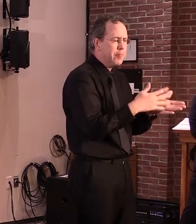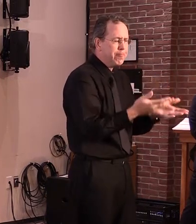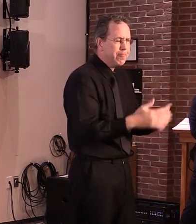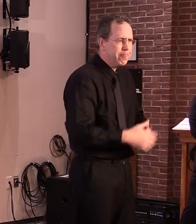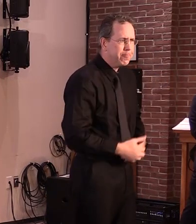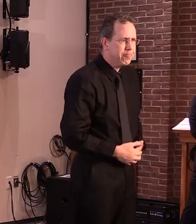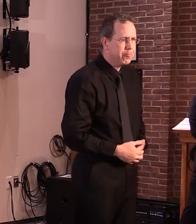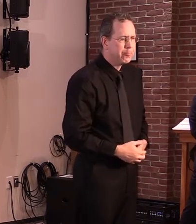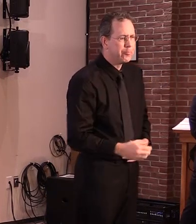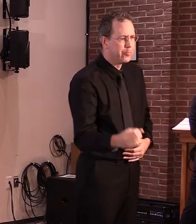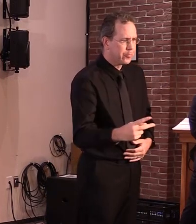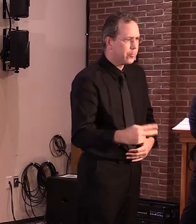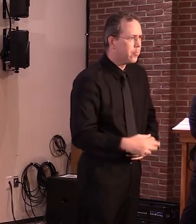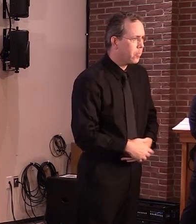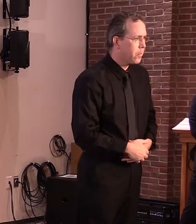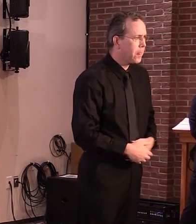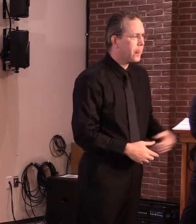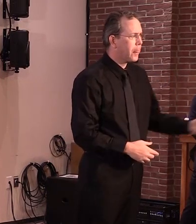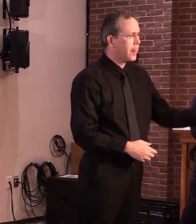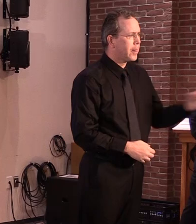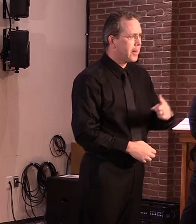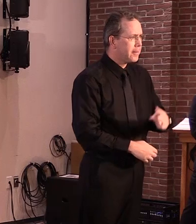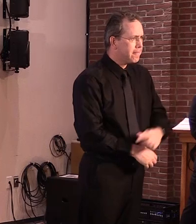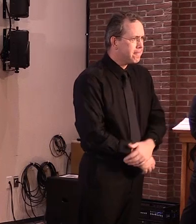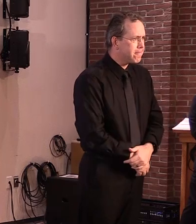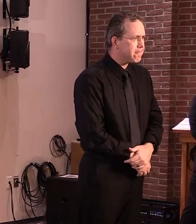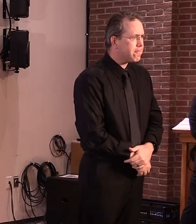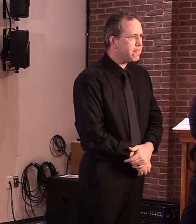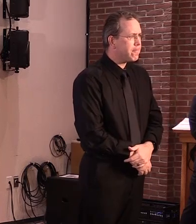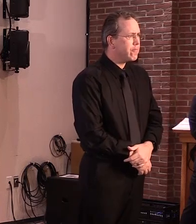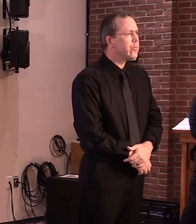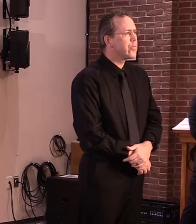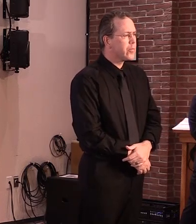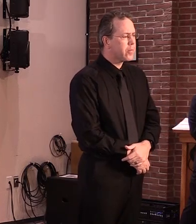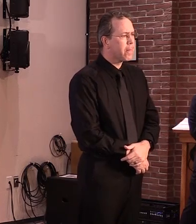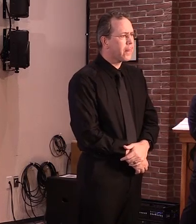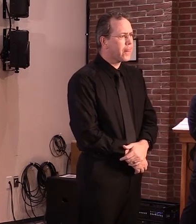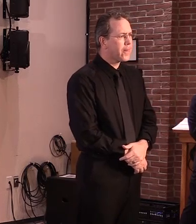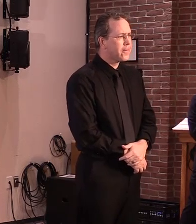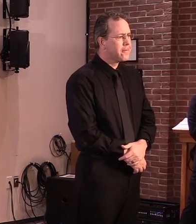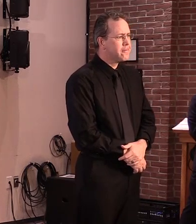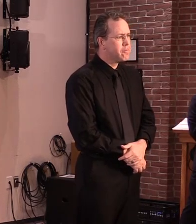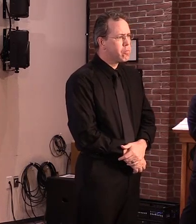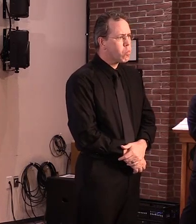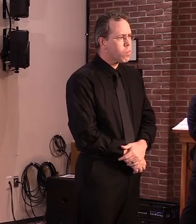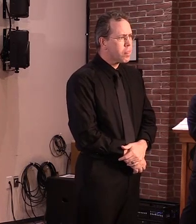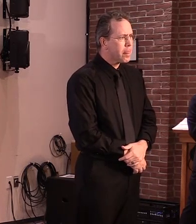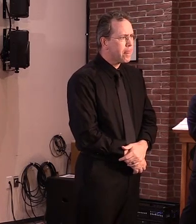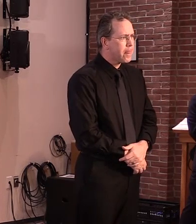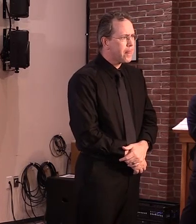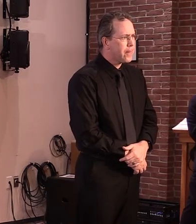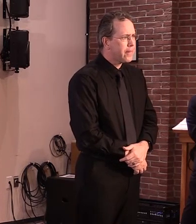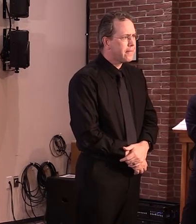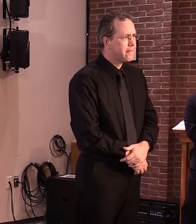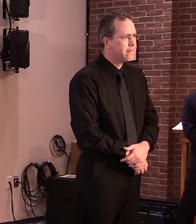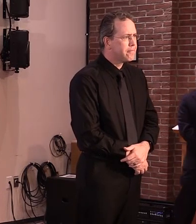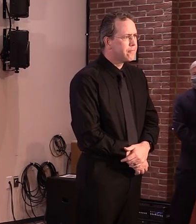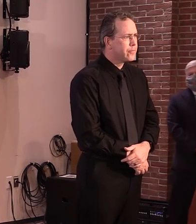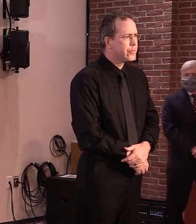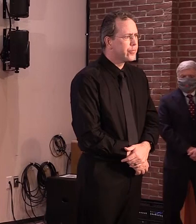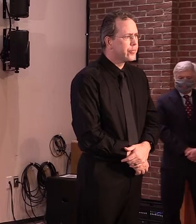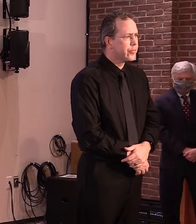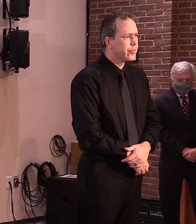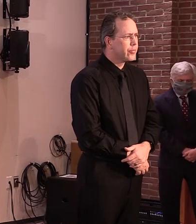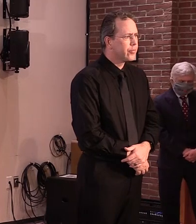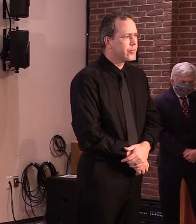Governor, what about Quebec? Wasn't part of Commissioner's modeling. Border will remain closed for